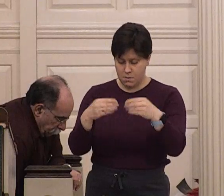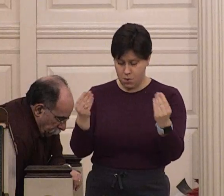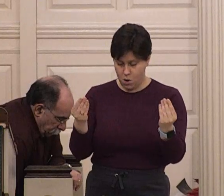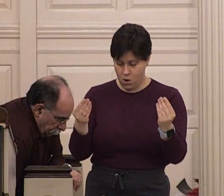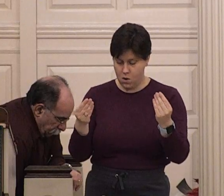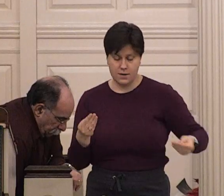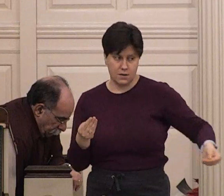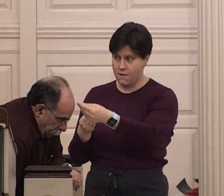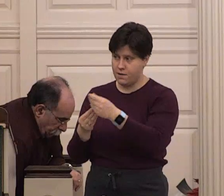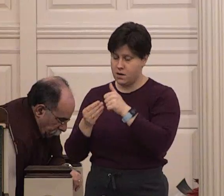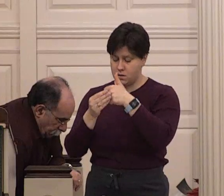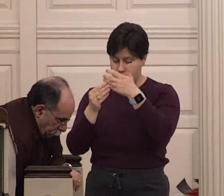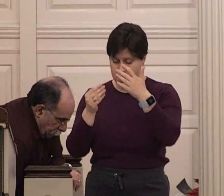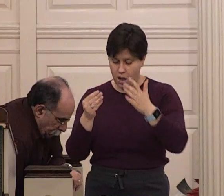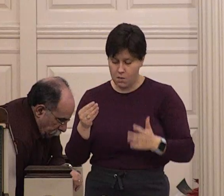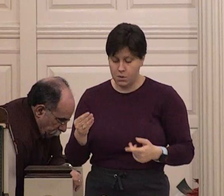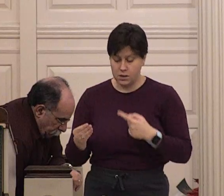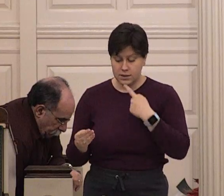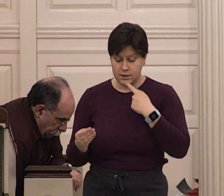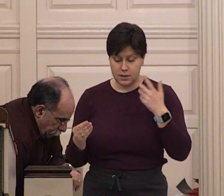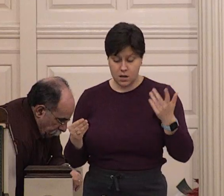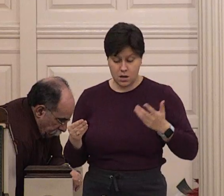to his disciples, saying,